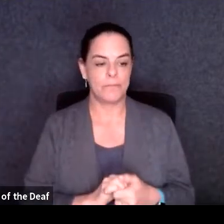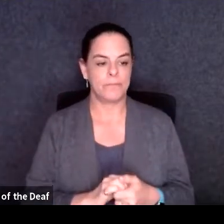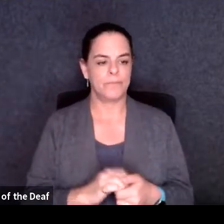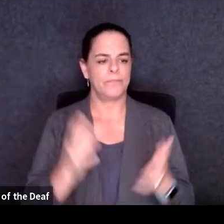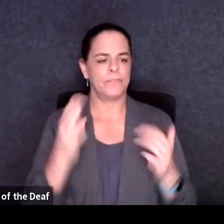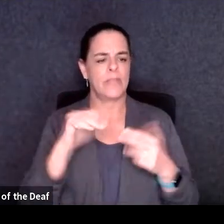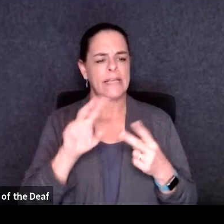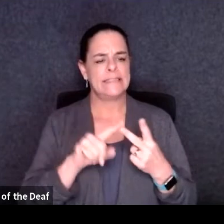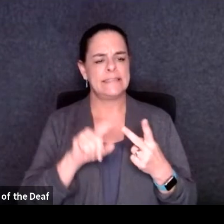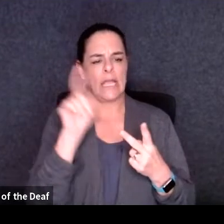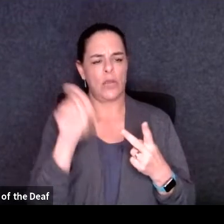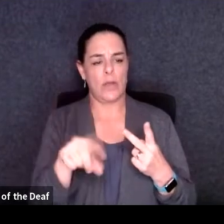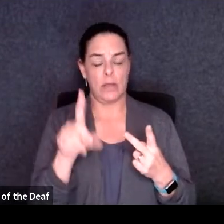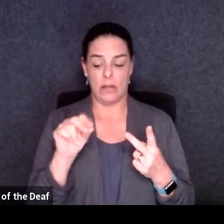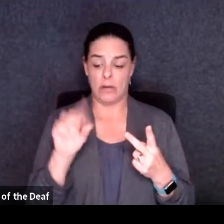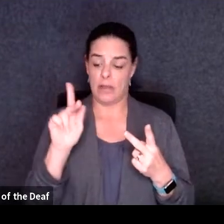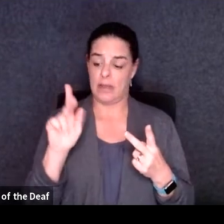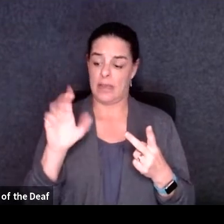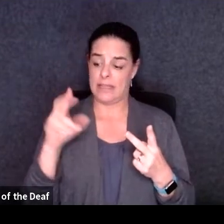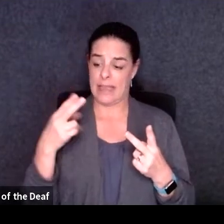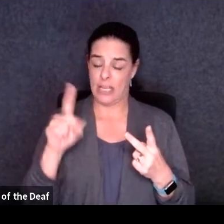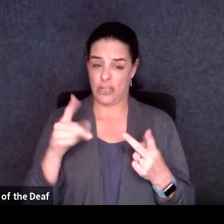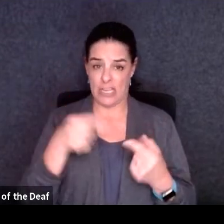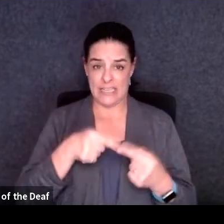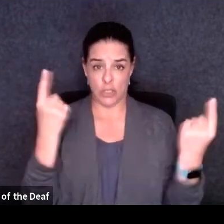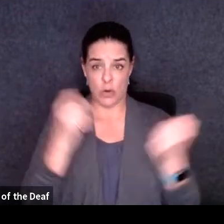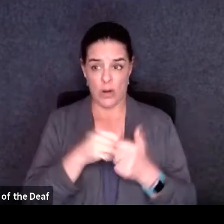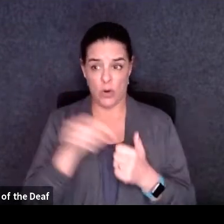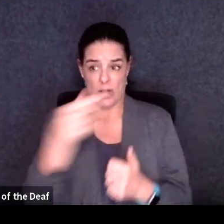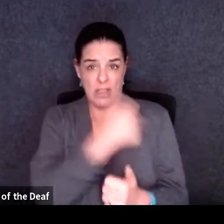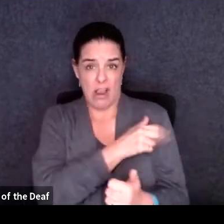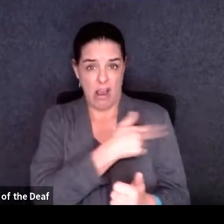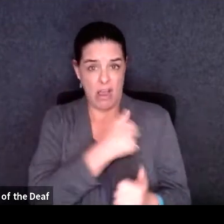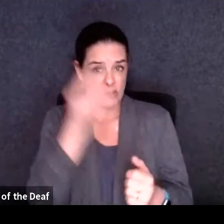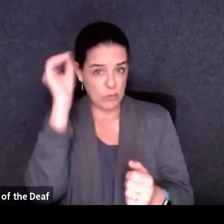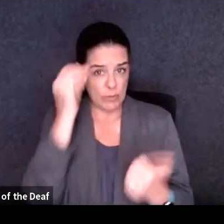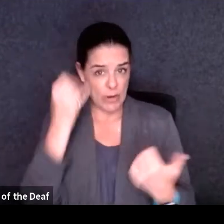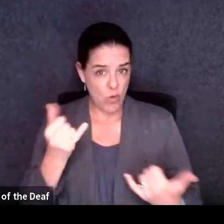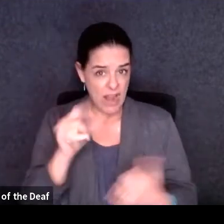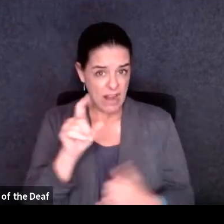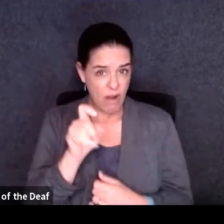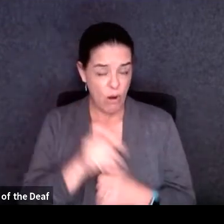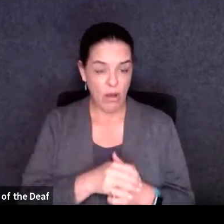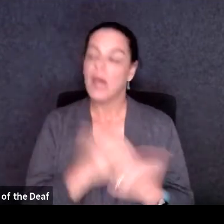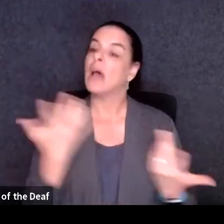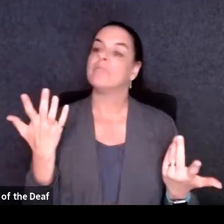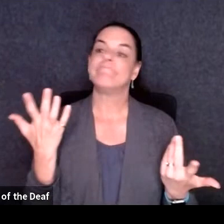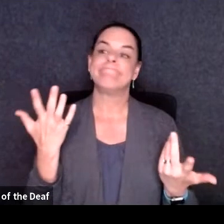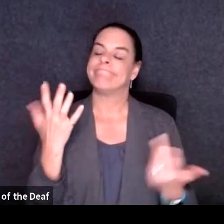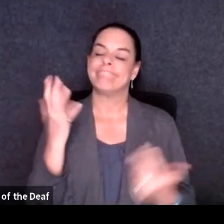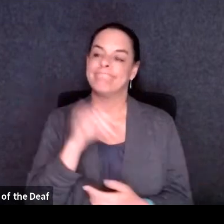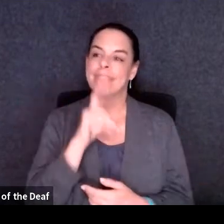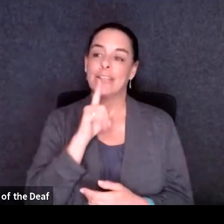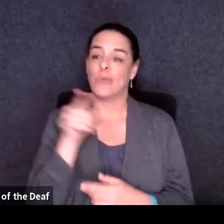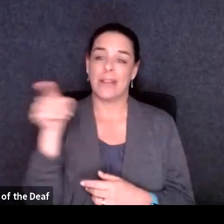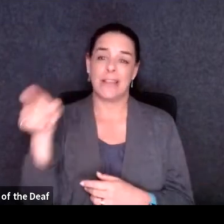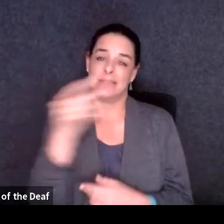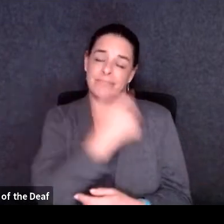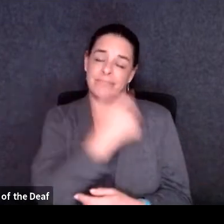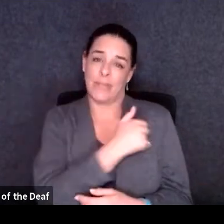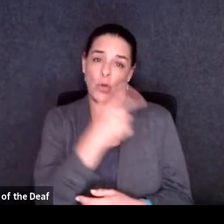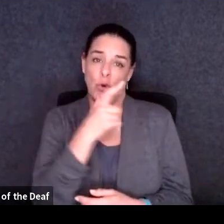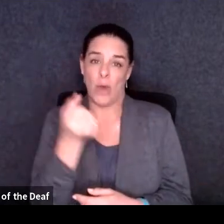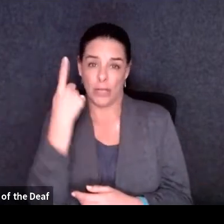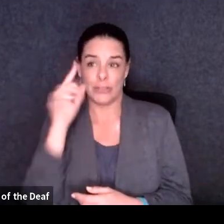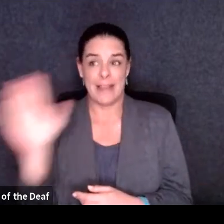other question was, does KCHD disagree at all with the hospital's take on this point? That's really up to the hospitals who understand